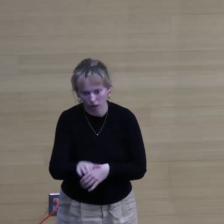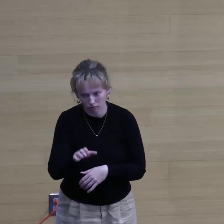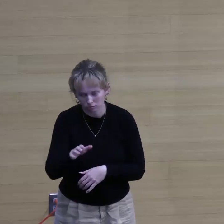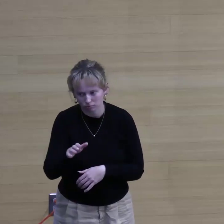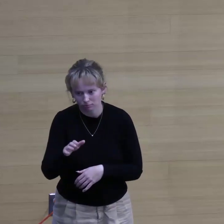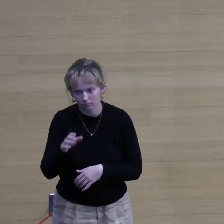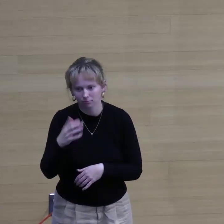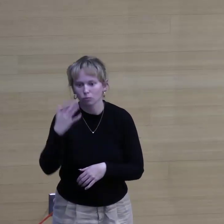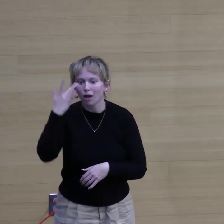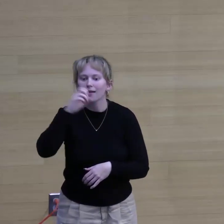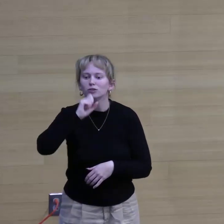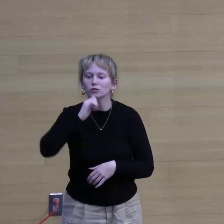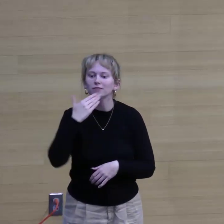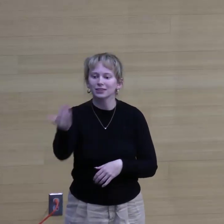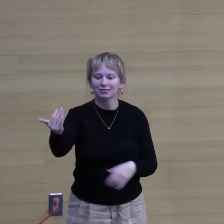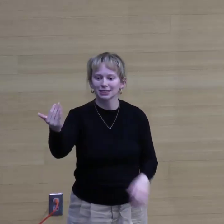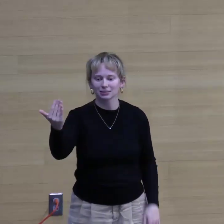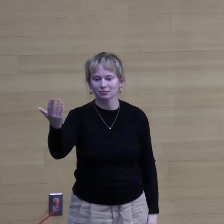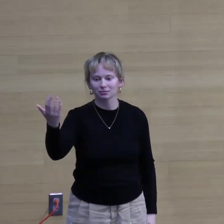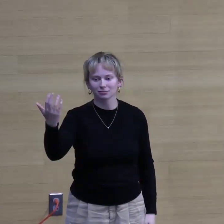Because he's 15 and